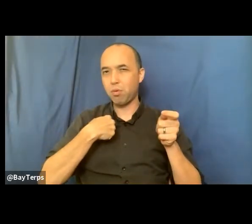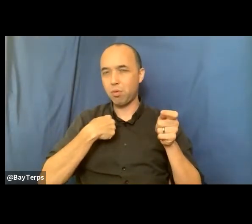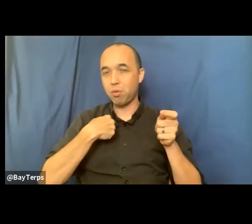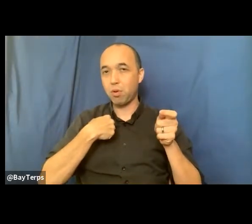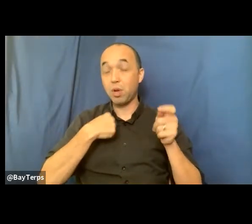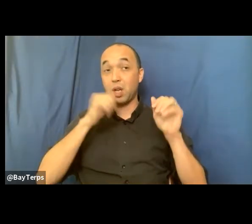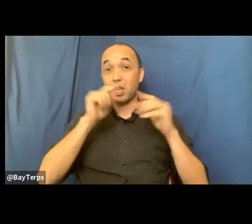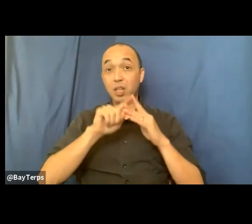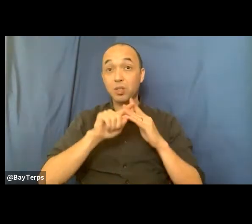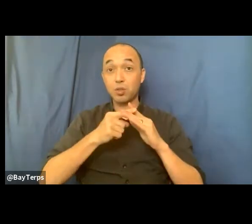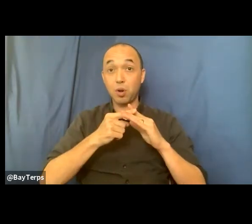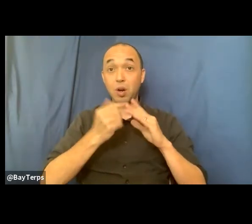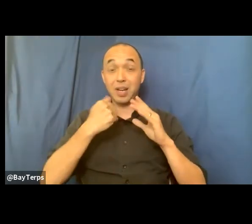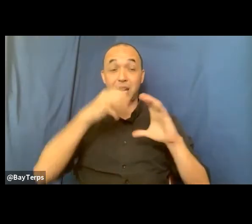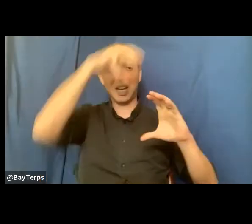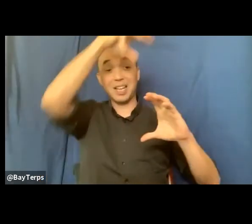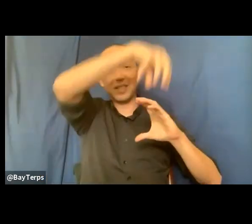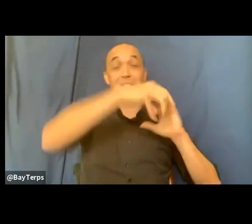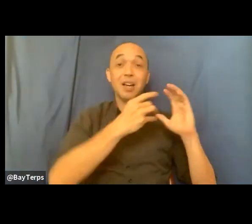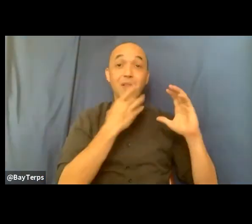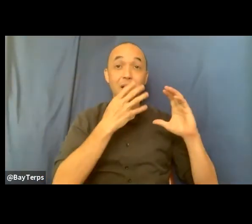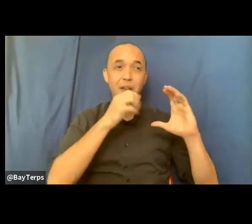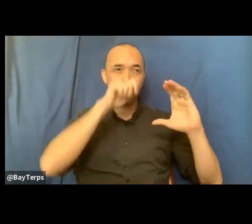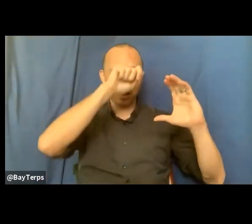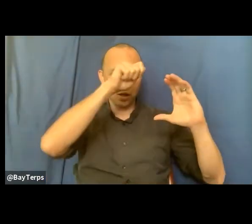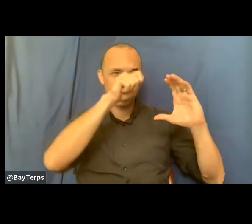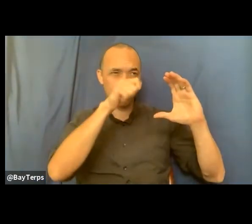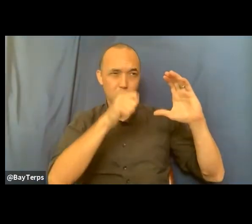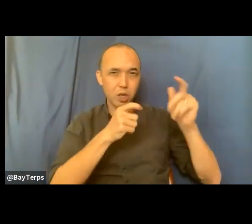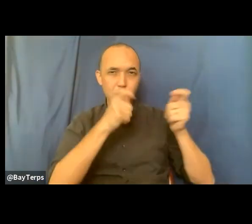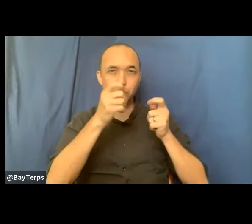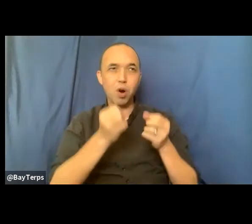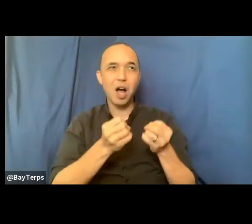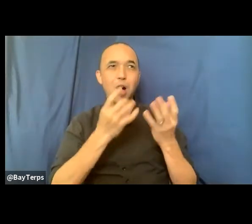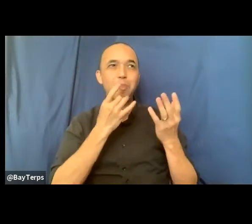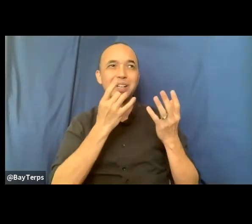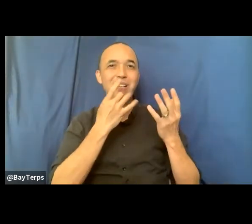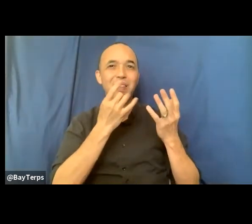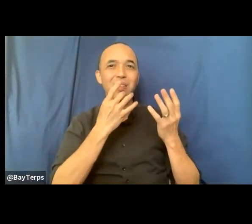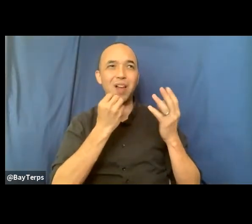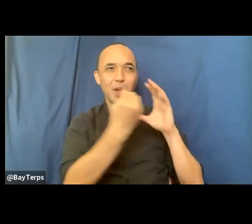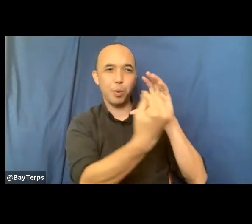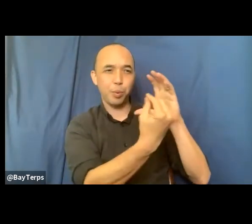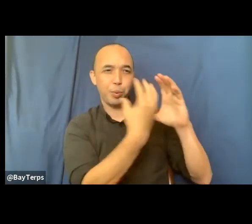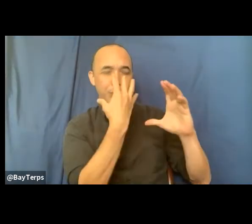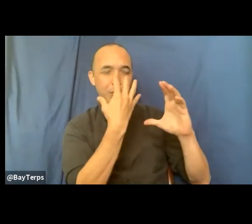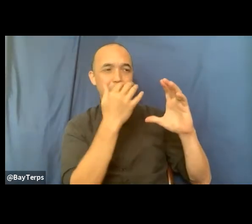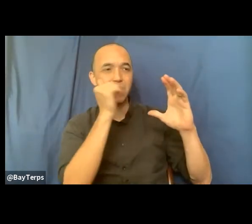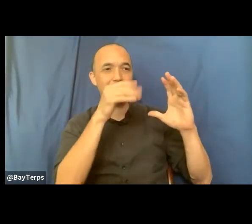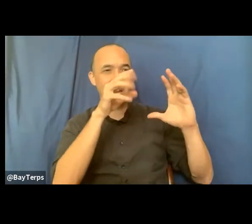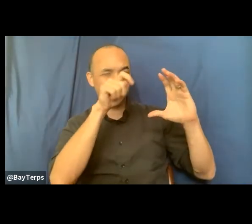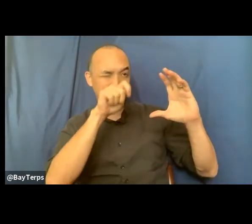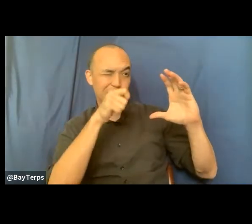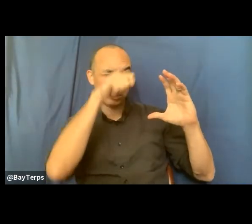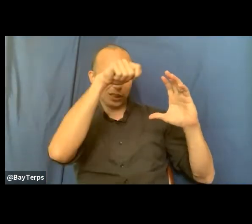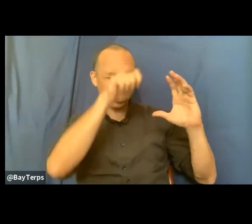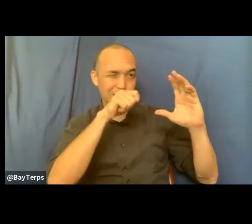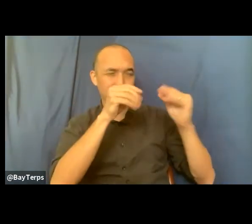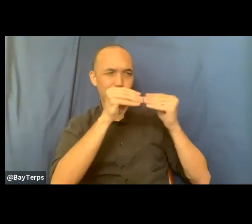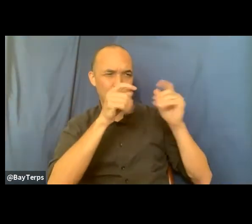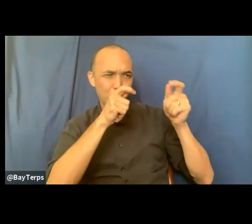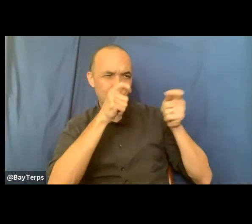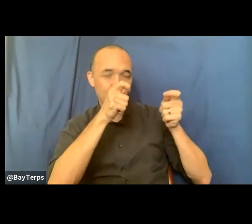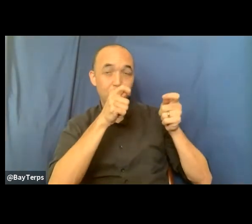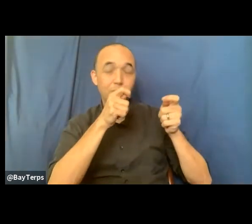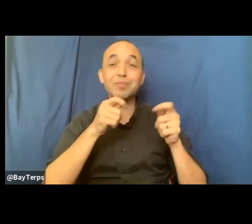light inside and really control how much light passes through and thin it out exactly how I need. With jack-o'-lanterns, you want a